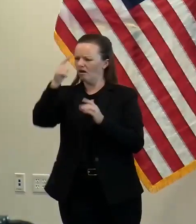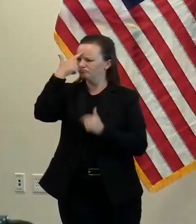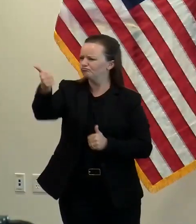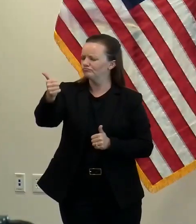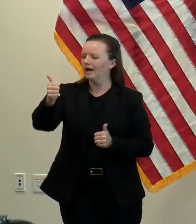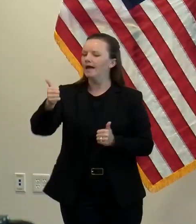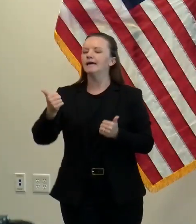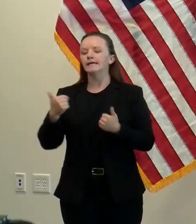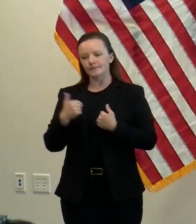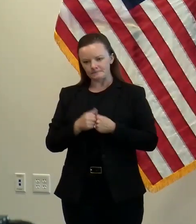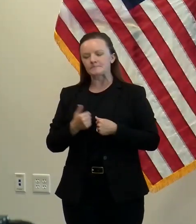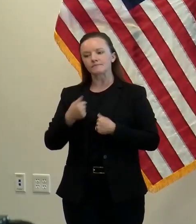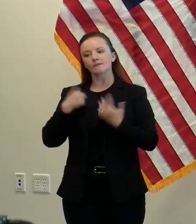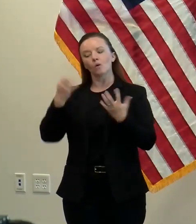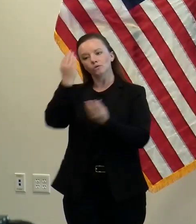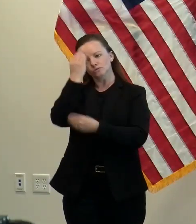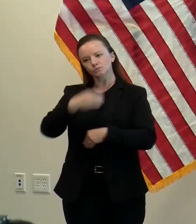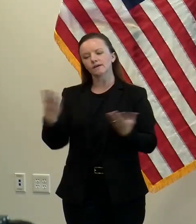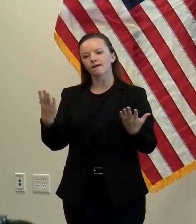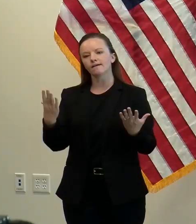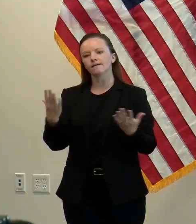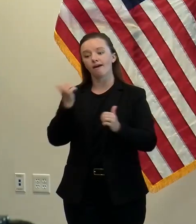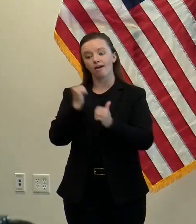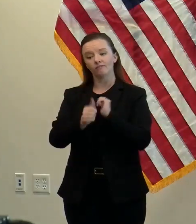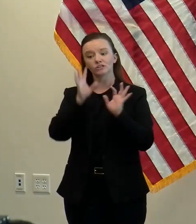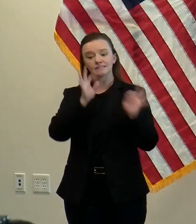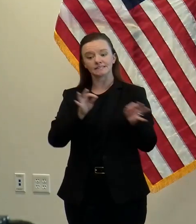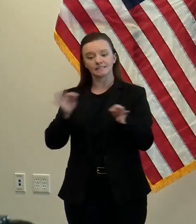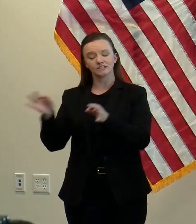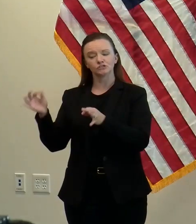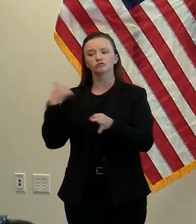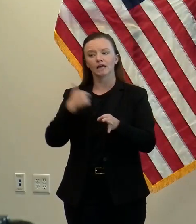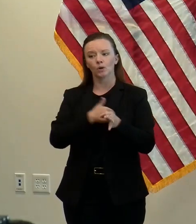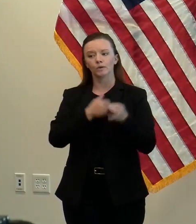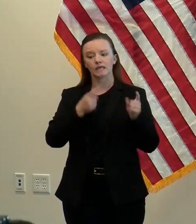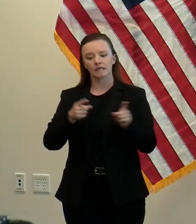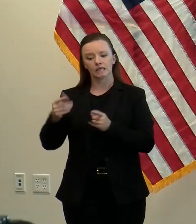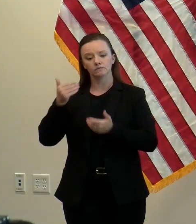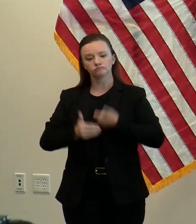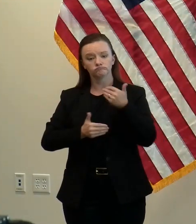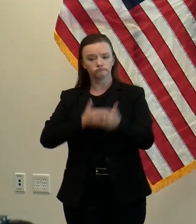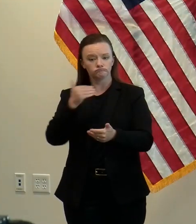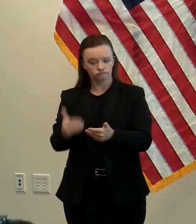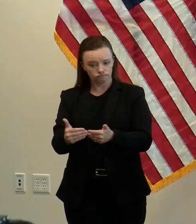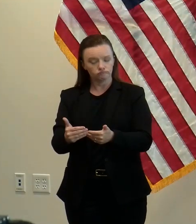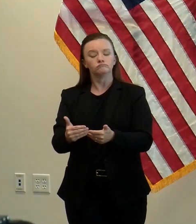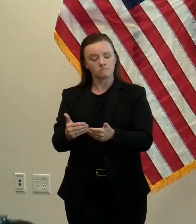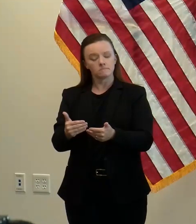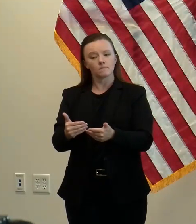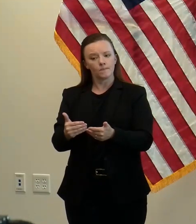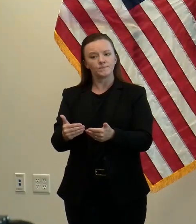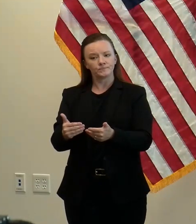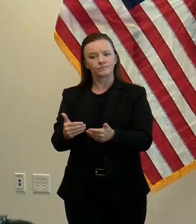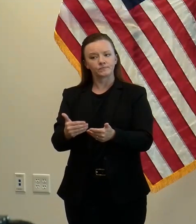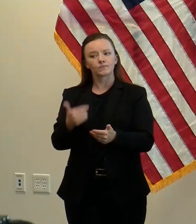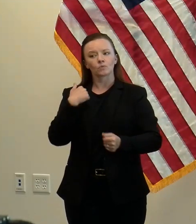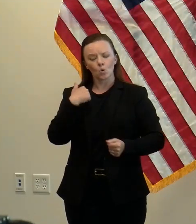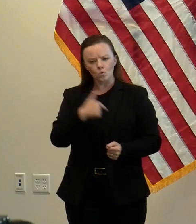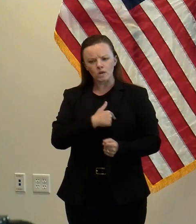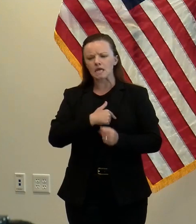Well, I want to say that every decision that we have made along the way has been done with